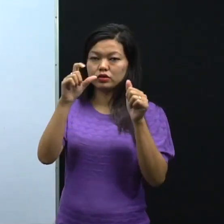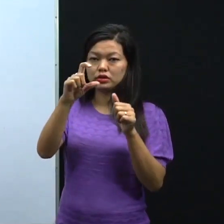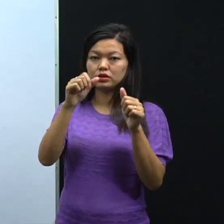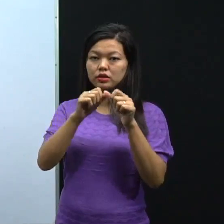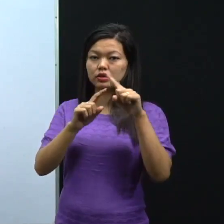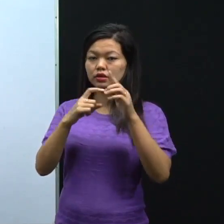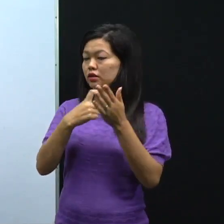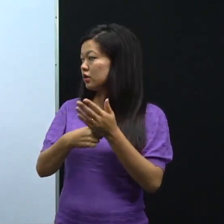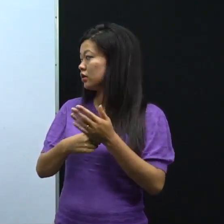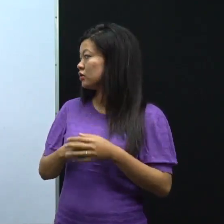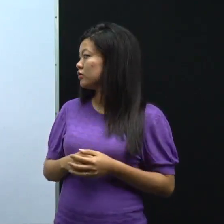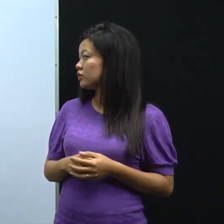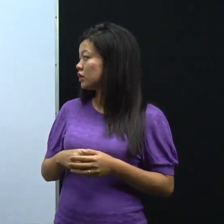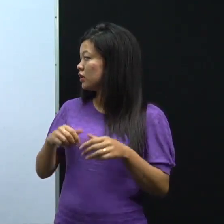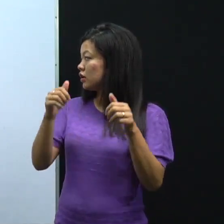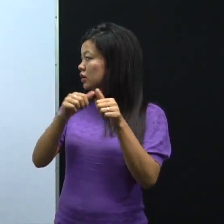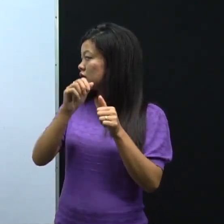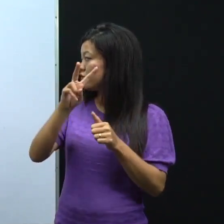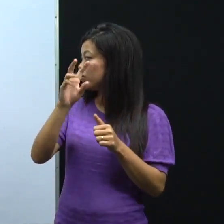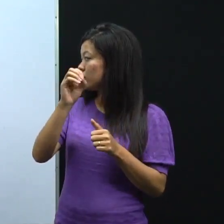It is known as